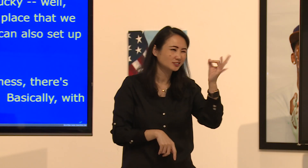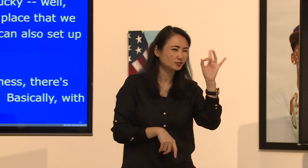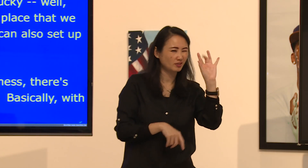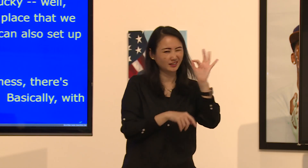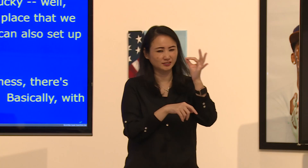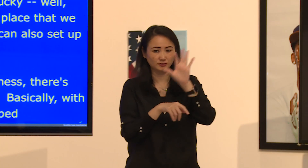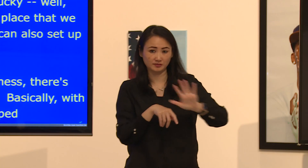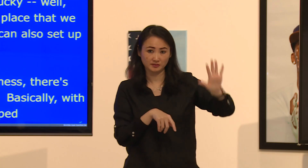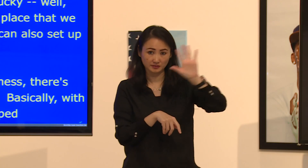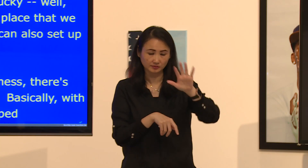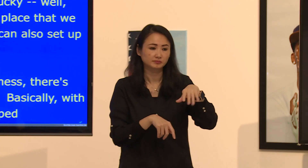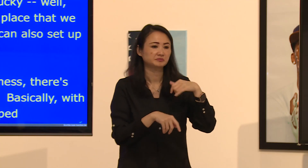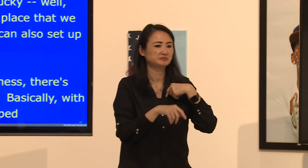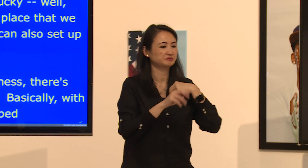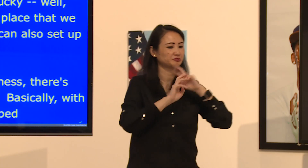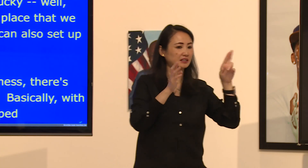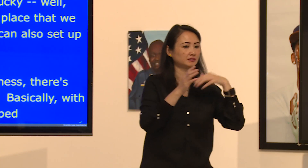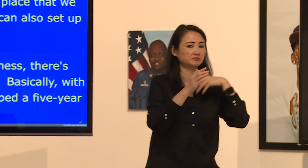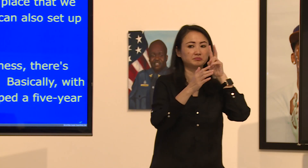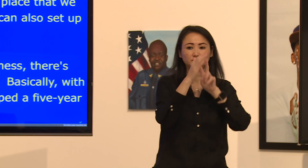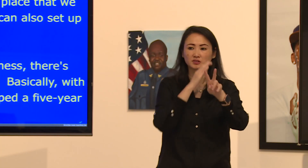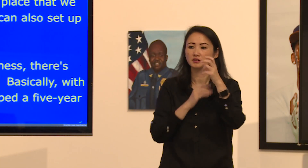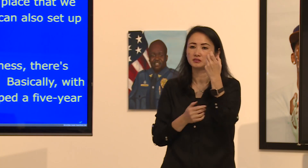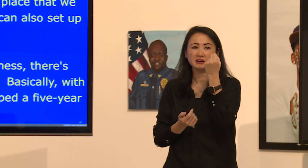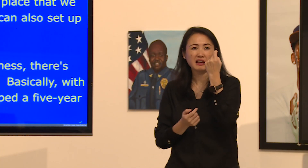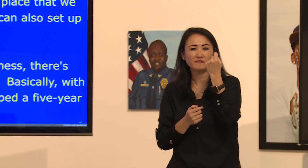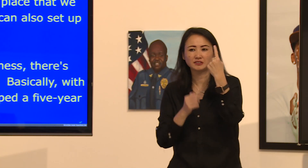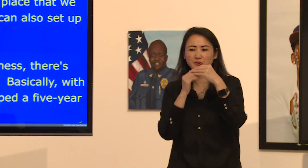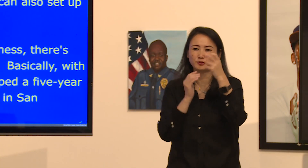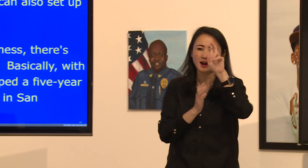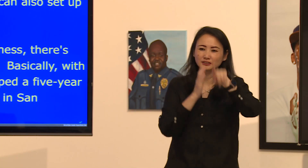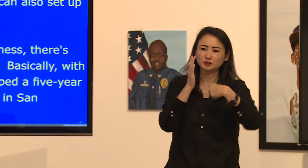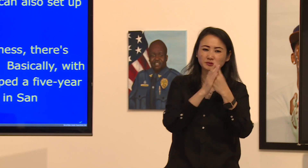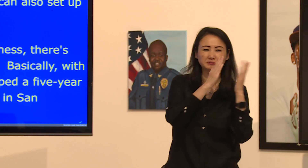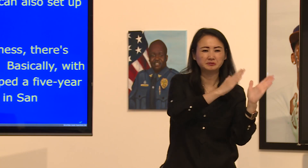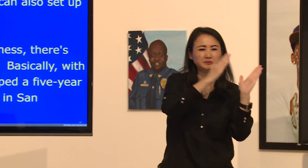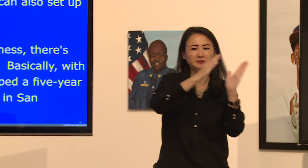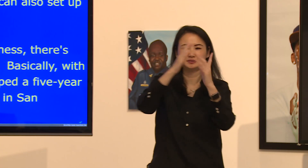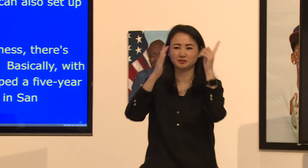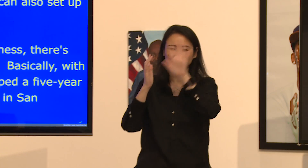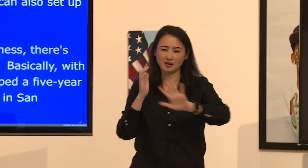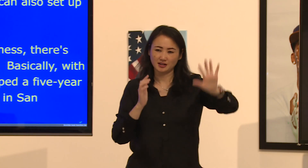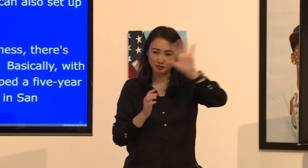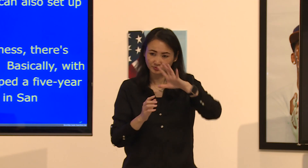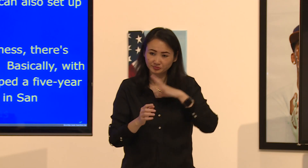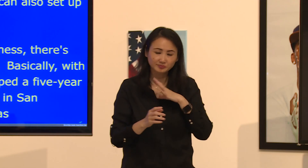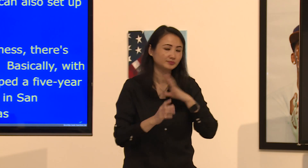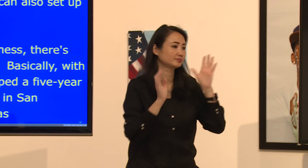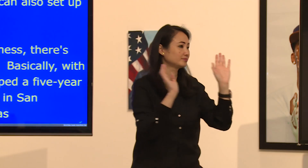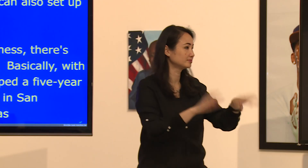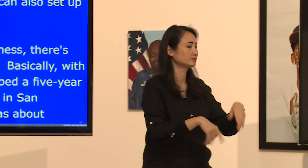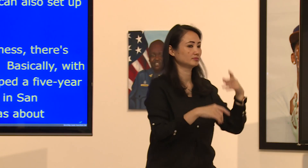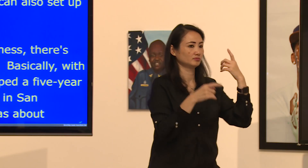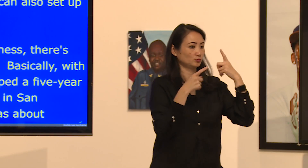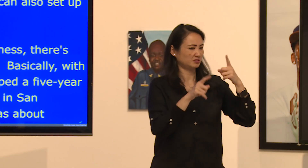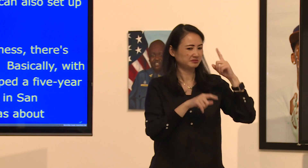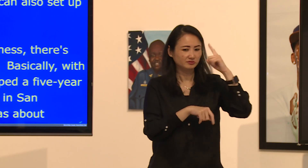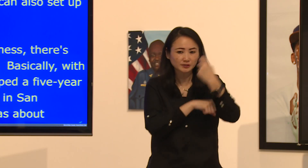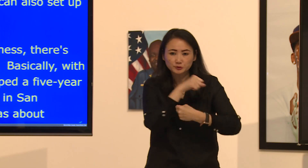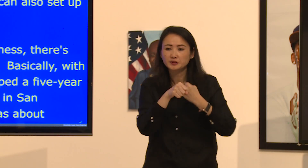time, it was in San Francisco. Minimum wage was about $8 or $9 at the time, and so obviously that's been going up over time, and so that put a little